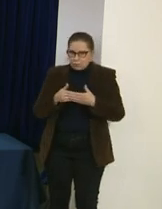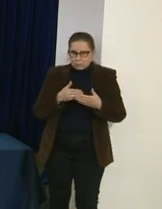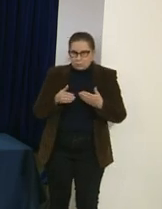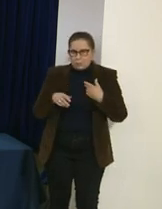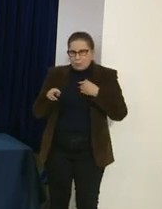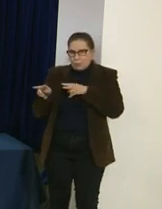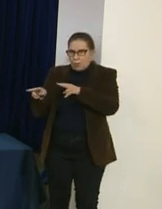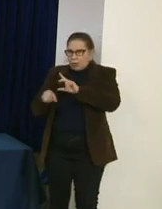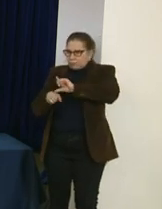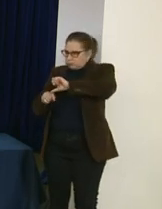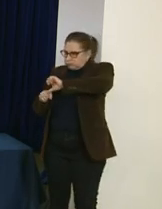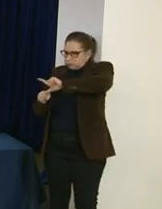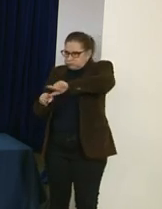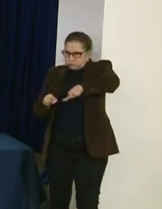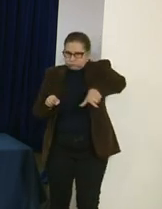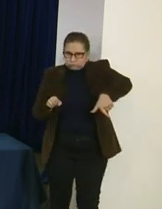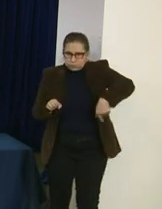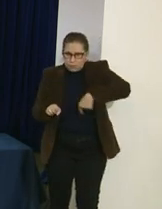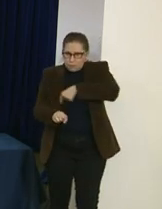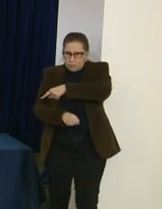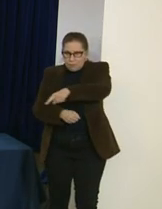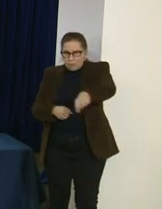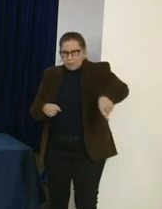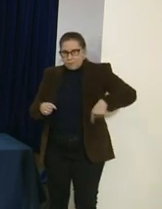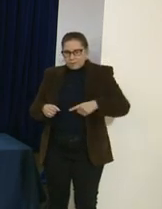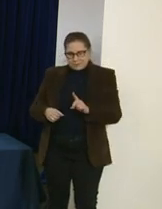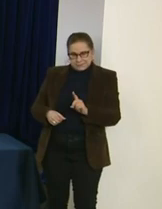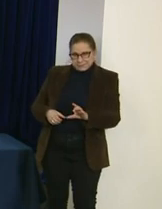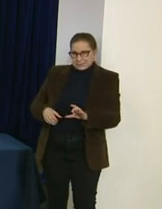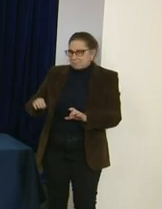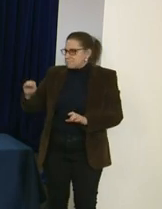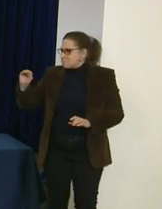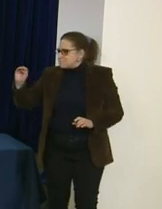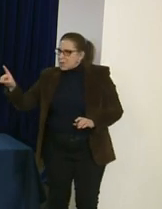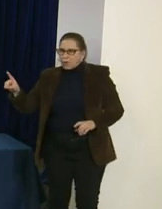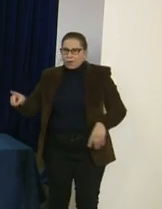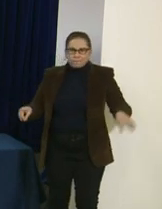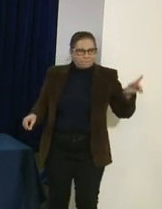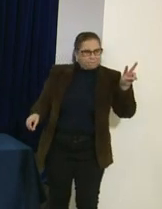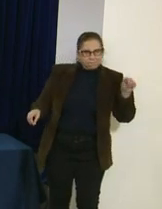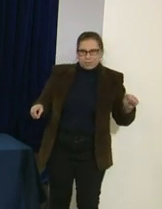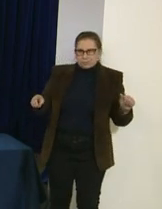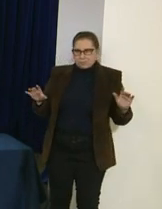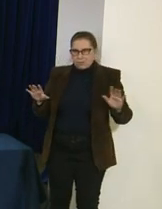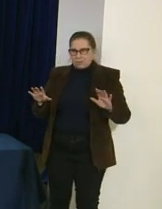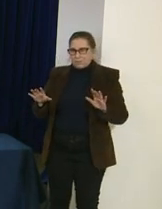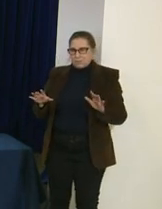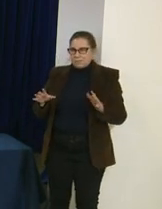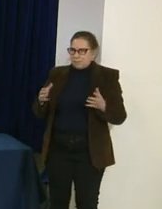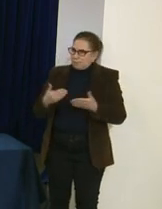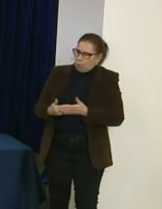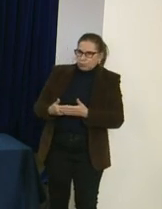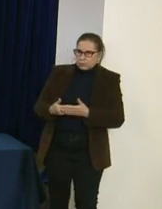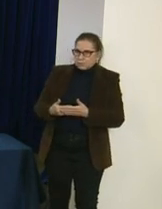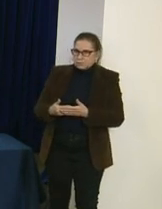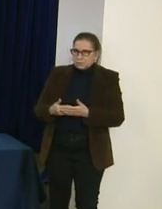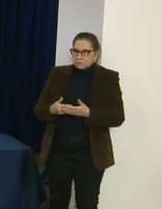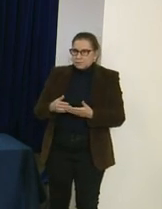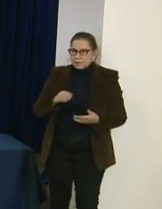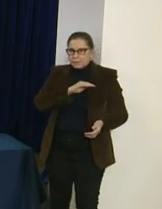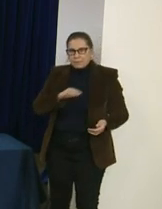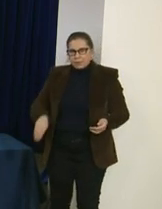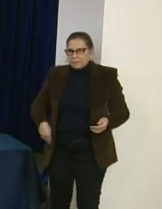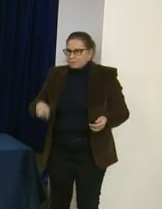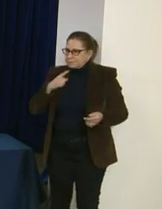in the National Capital Region. It's critically important that we, as the mayor said, be good neighbors and